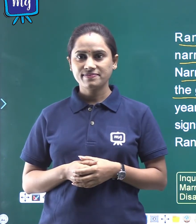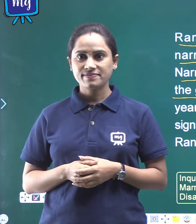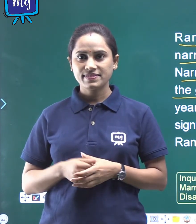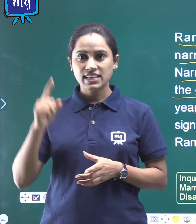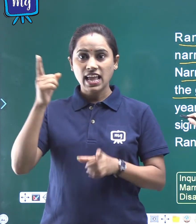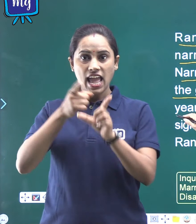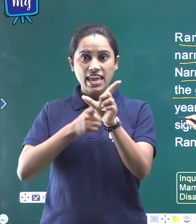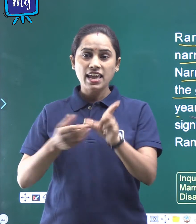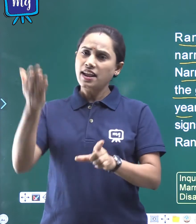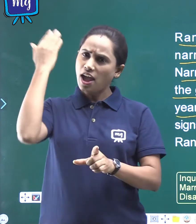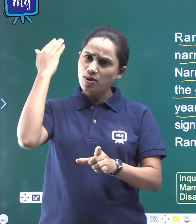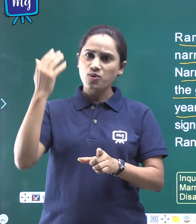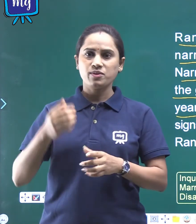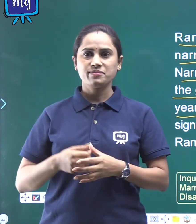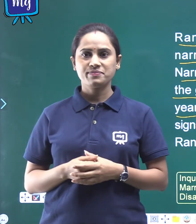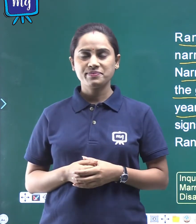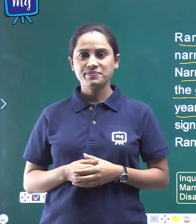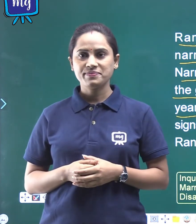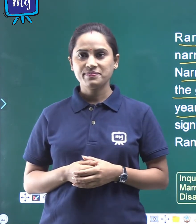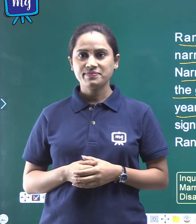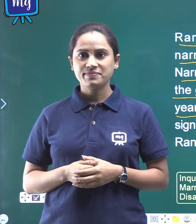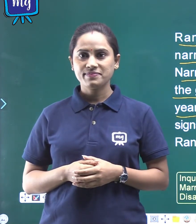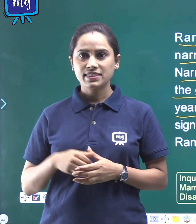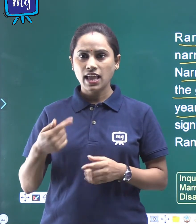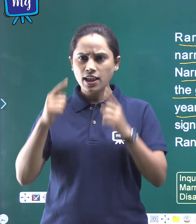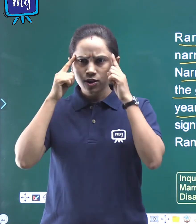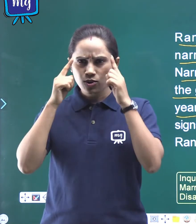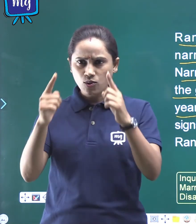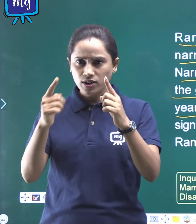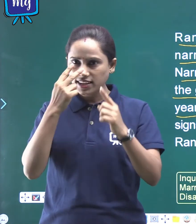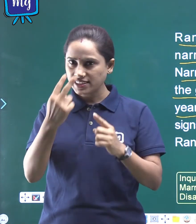a year ago and noticed